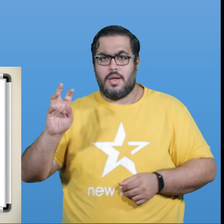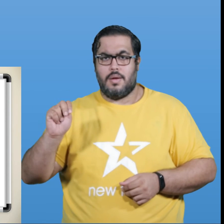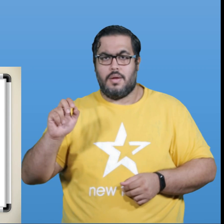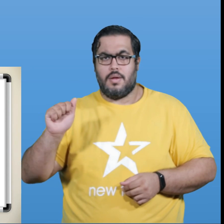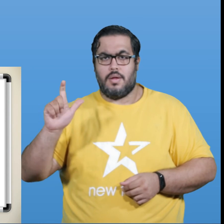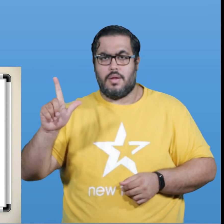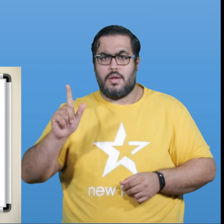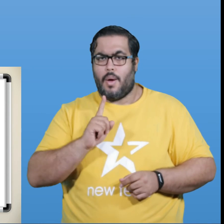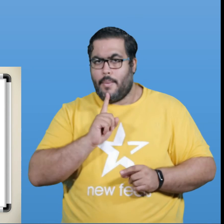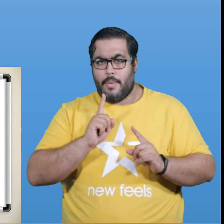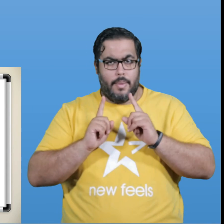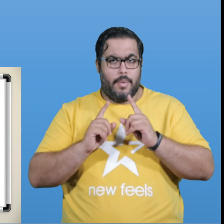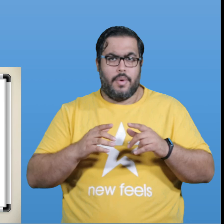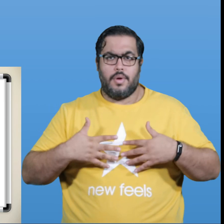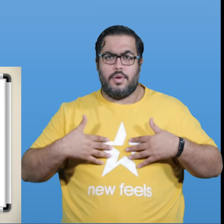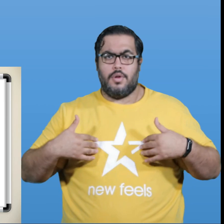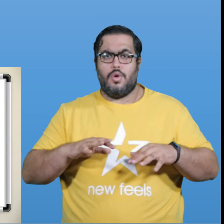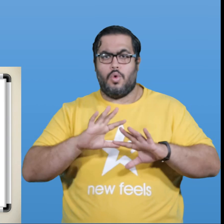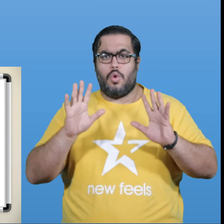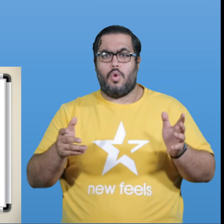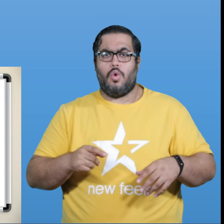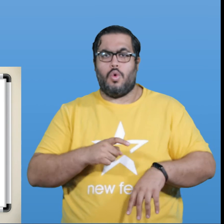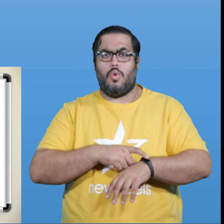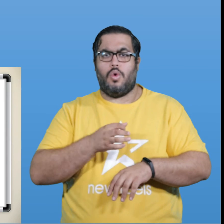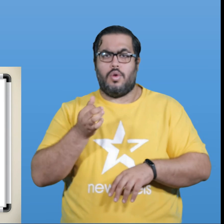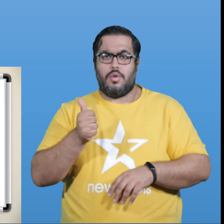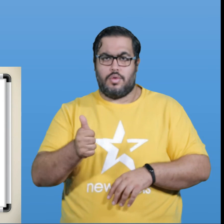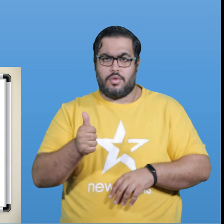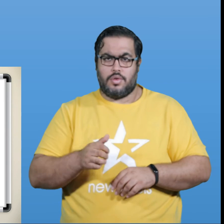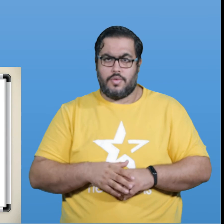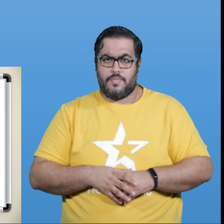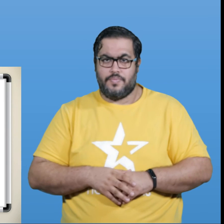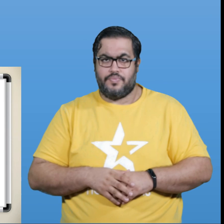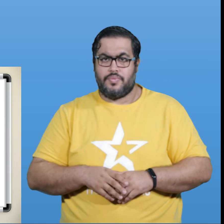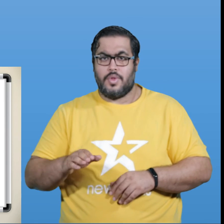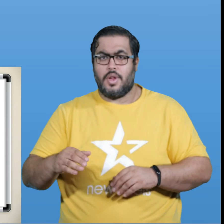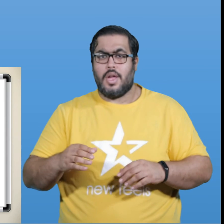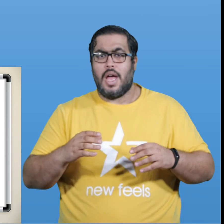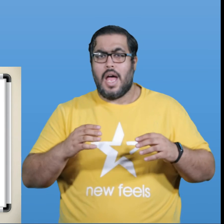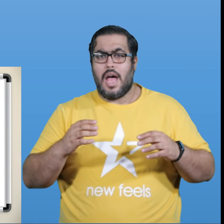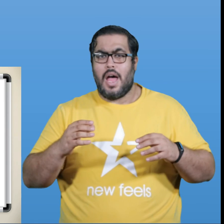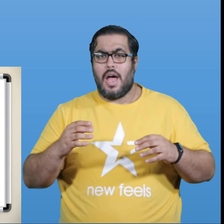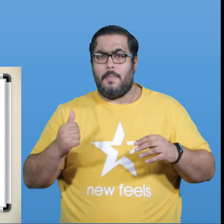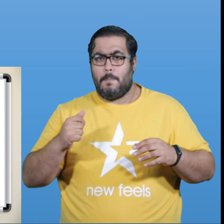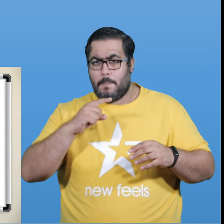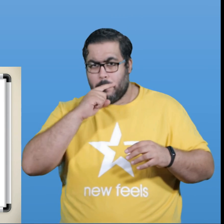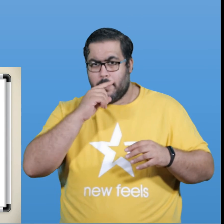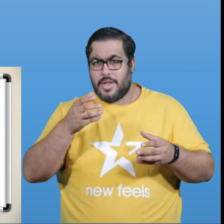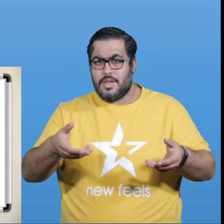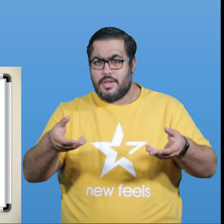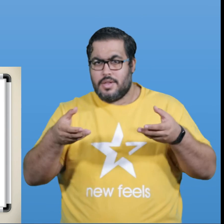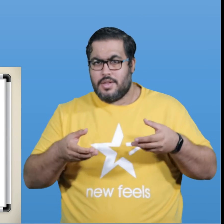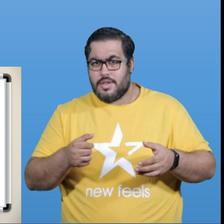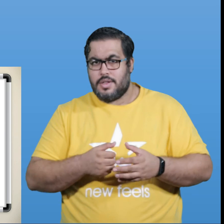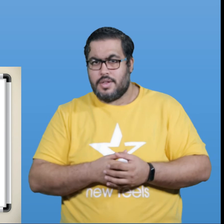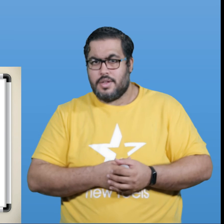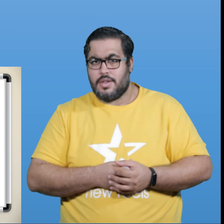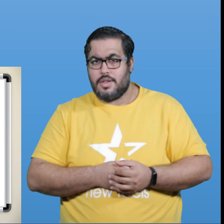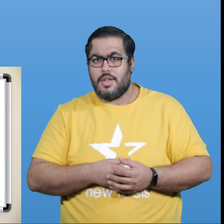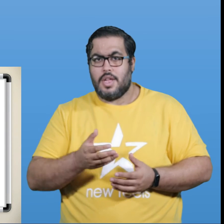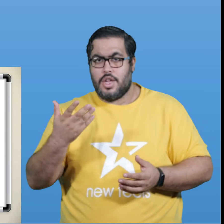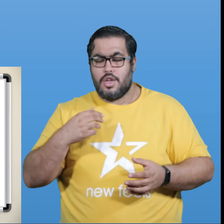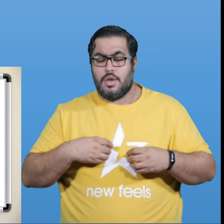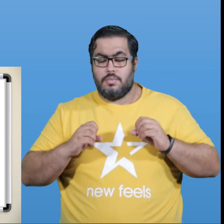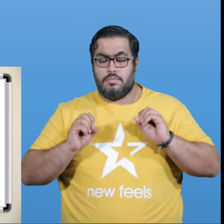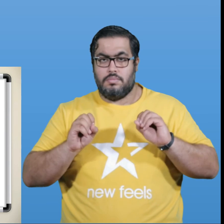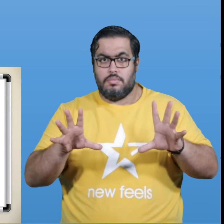and we had a great time. Amal read a poem that she wrote for her mother and father for this occasion. Then a magician came